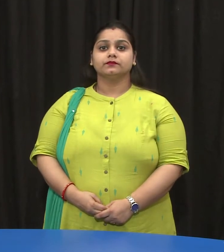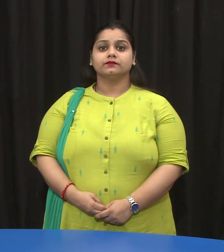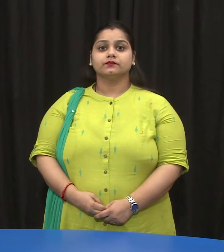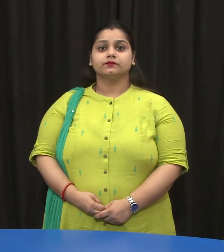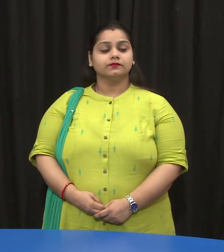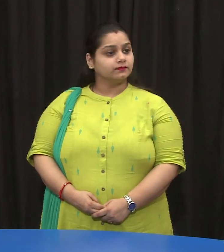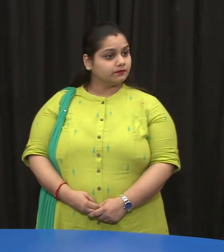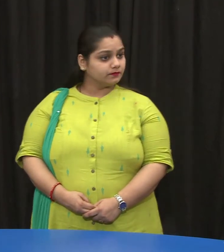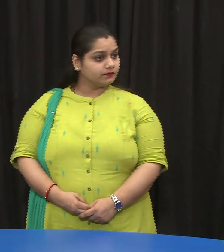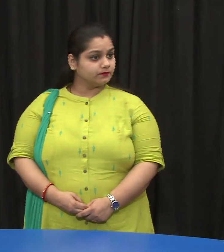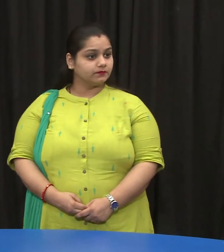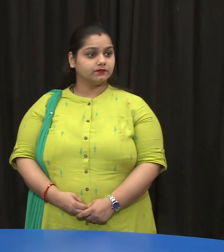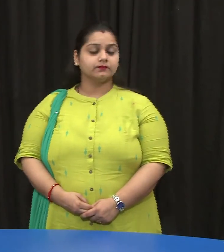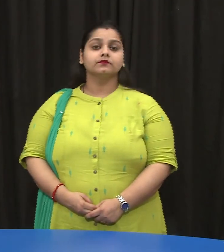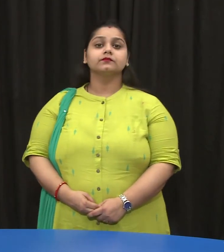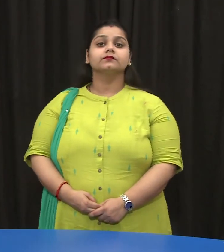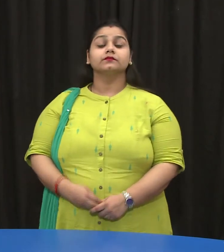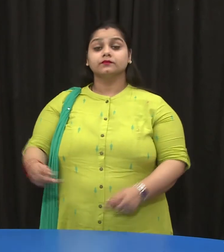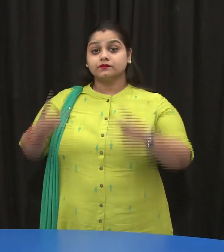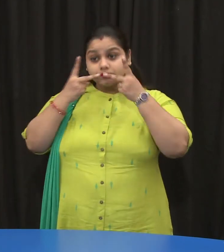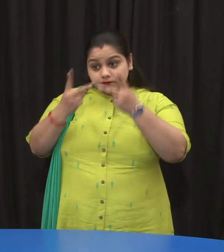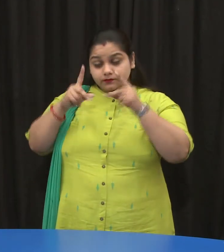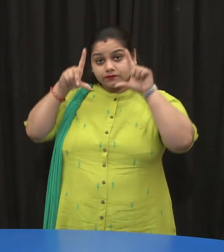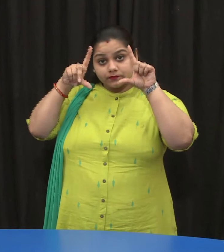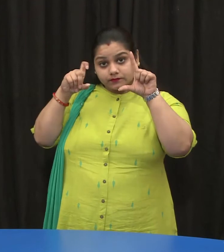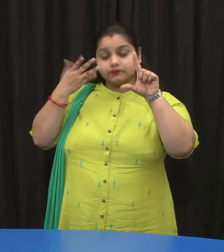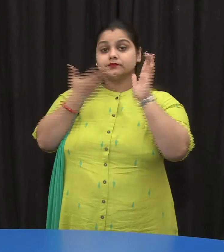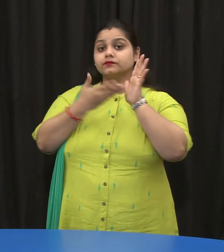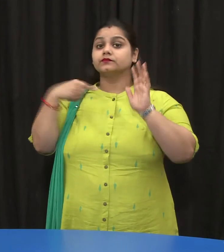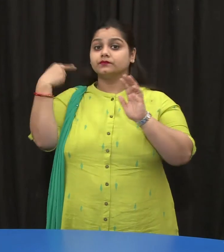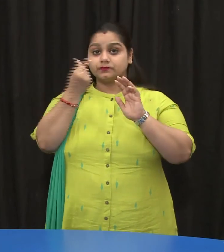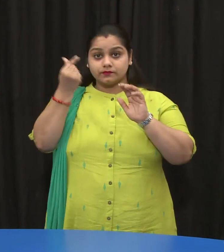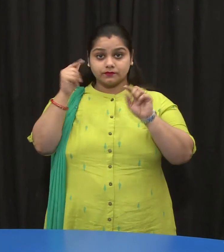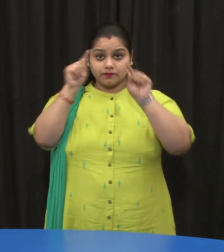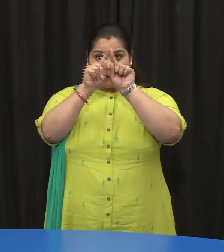Dubara se isme spelling galat hai. Look at this picture of using in border